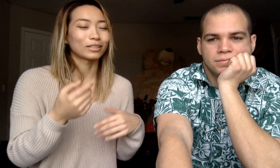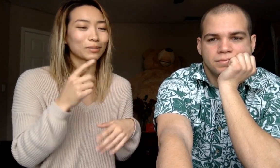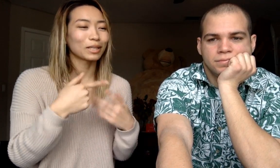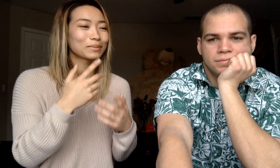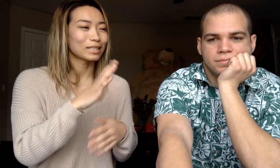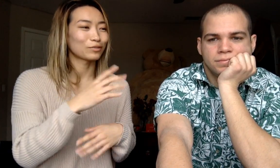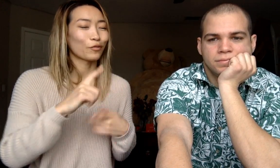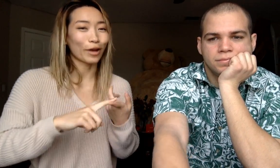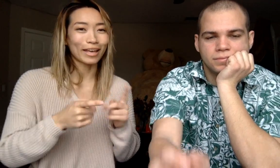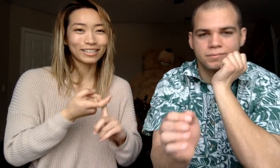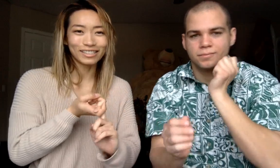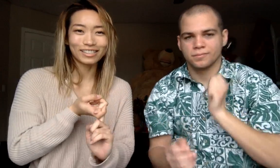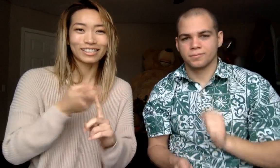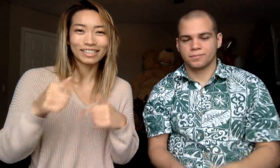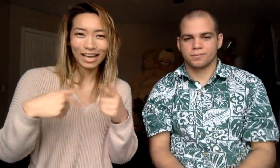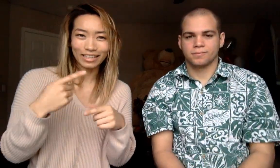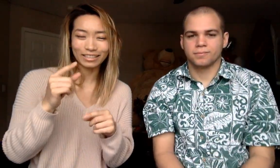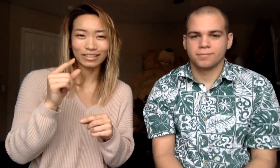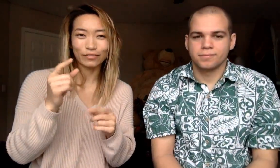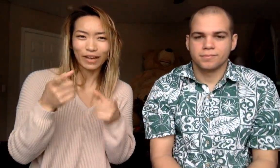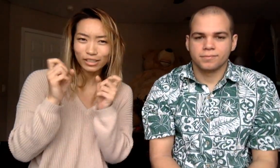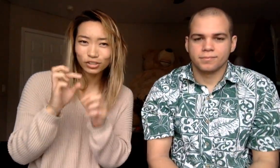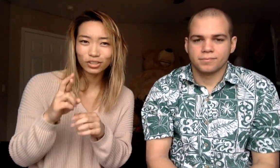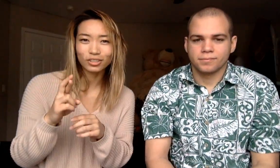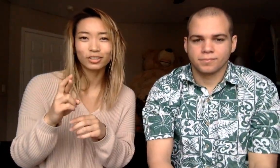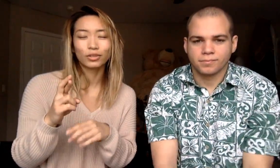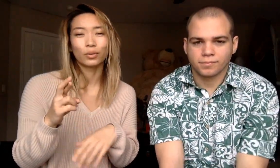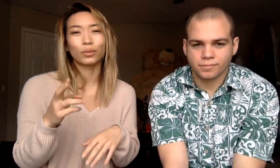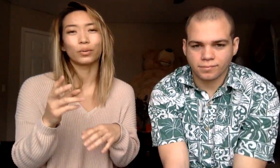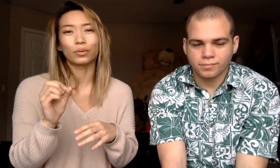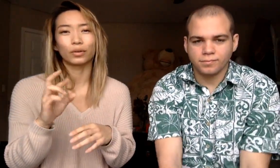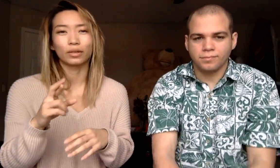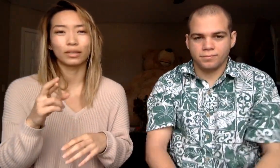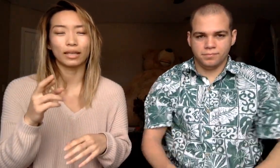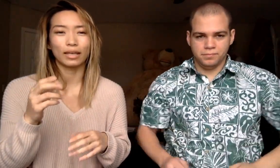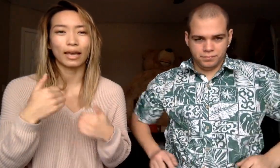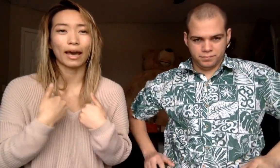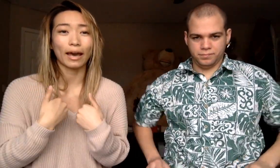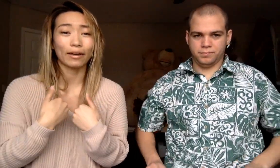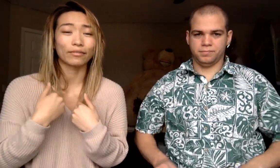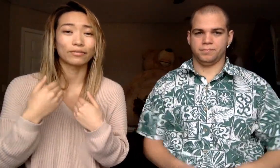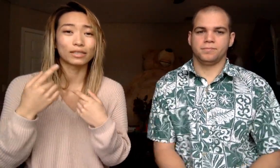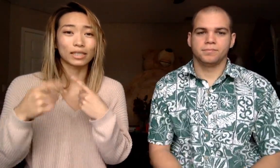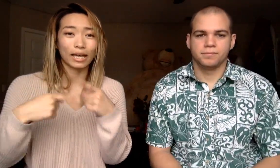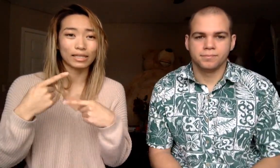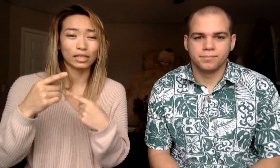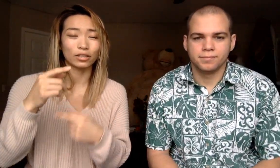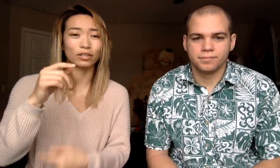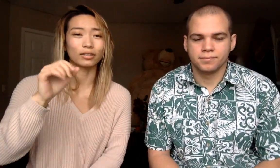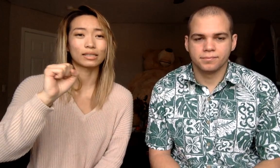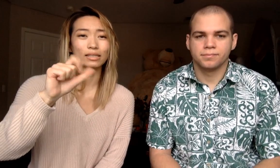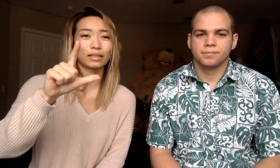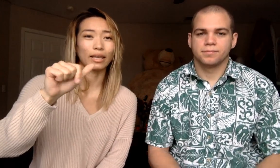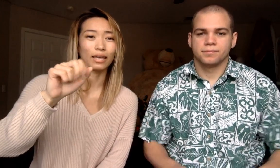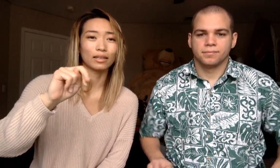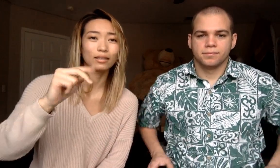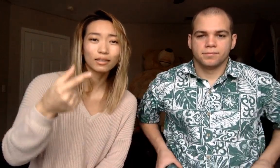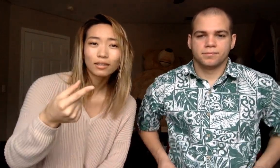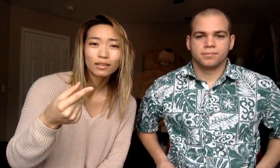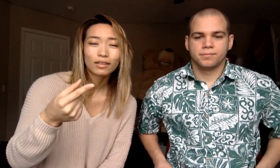sometimes his friends sign faster, or they have signs that are slang.